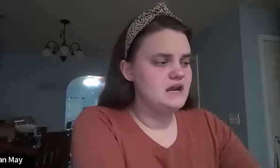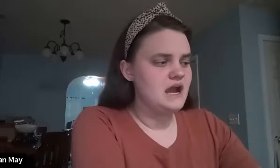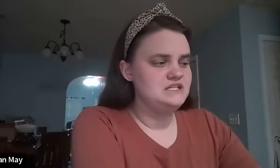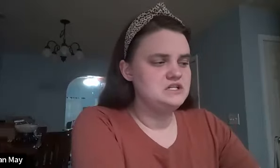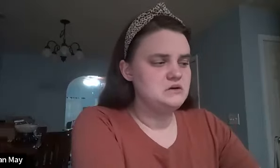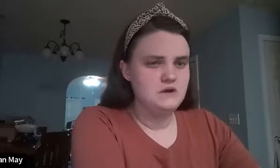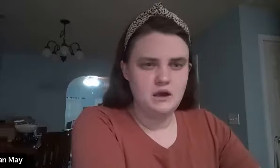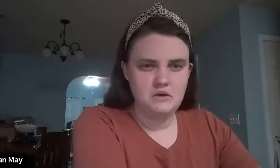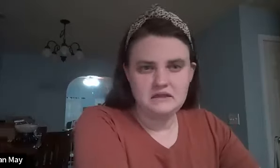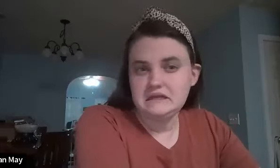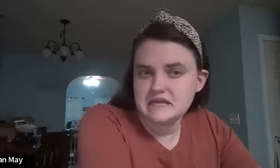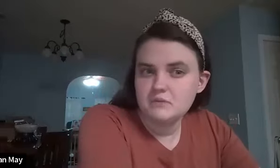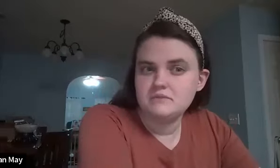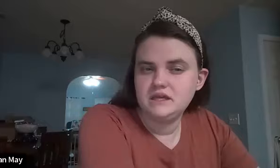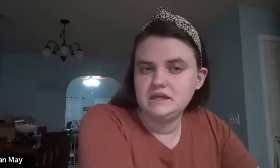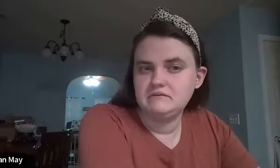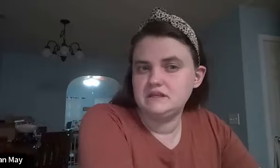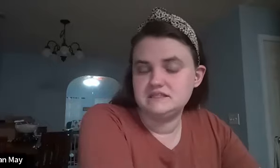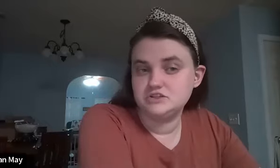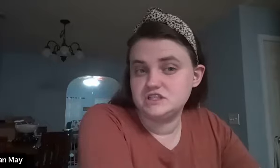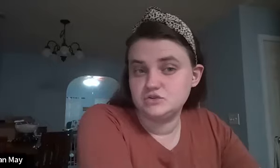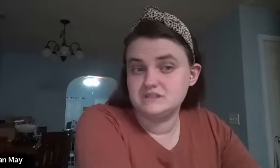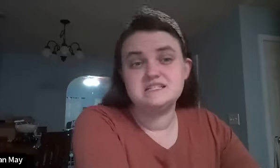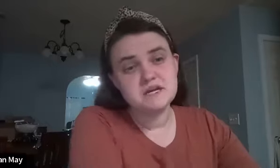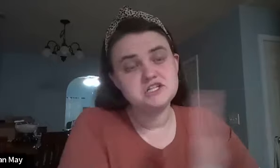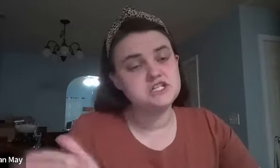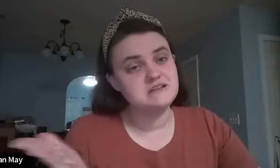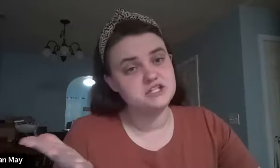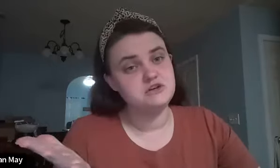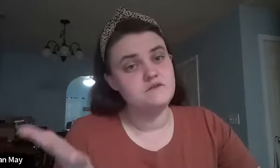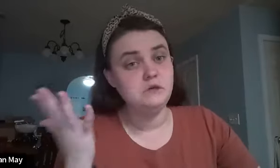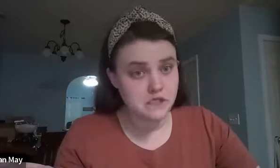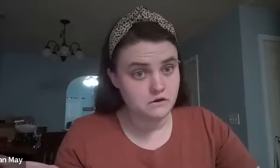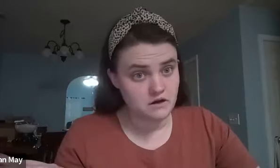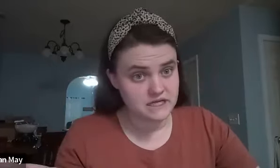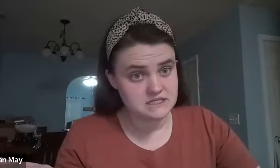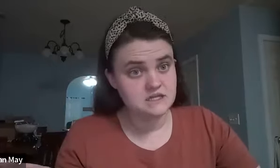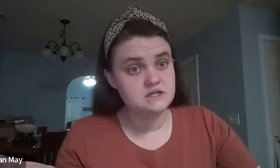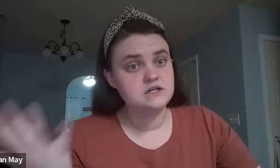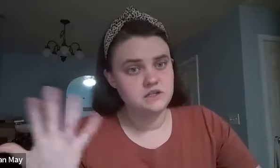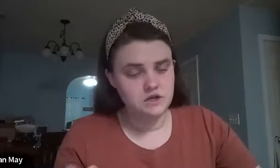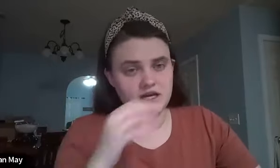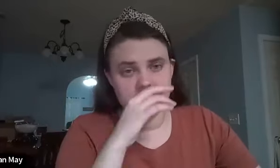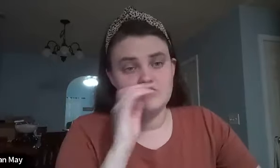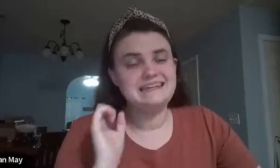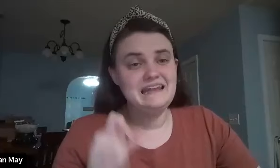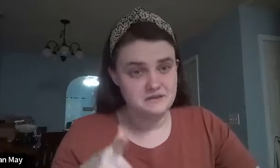I don't know how well it is now. But I mean, it's still just a source, and especially just to let you know if you hear of it, and it's called